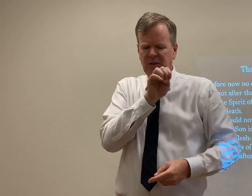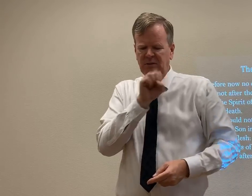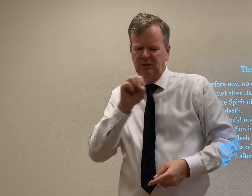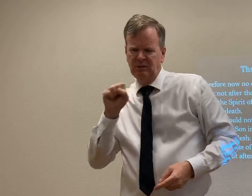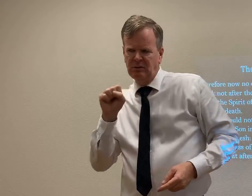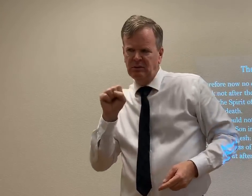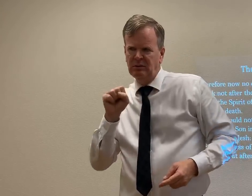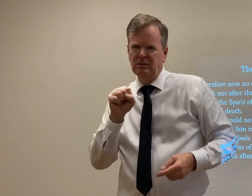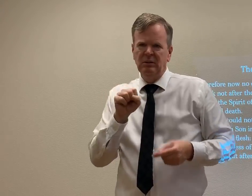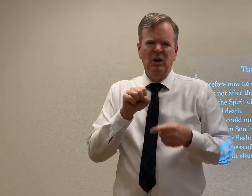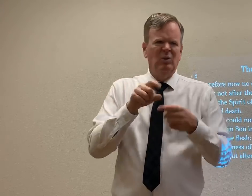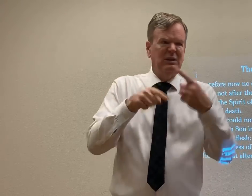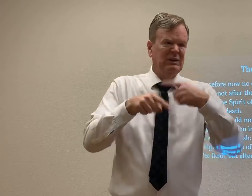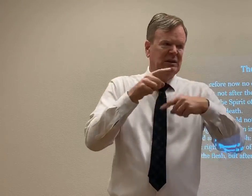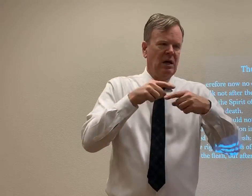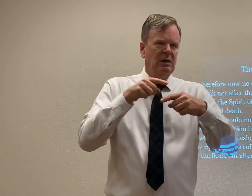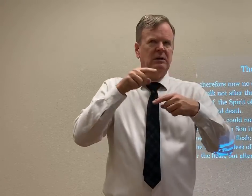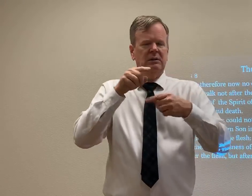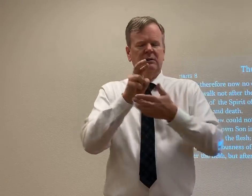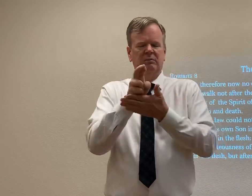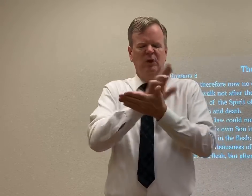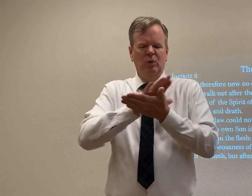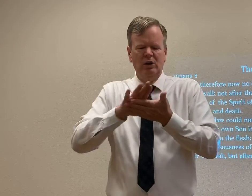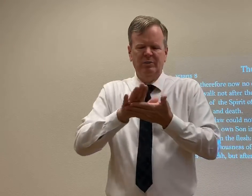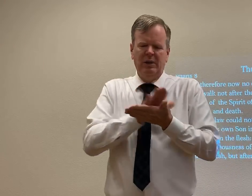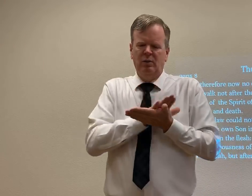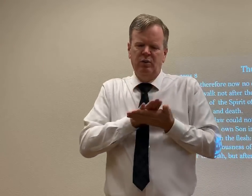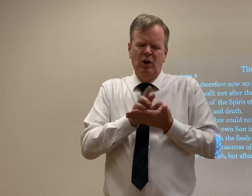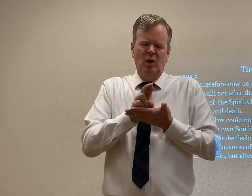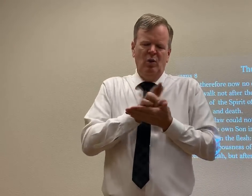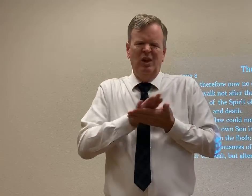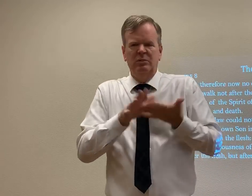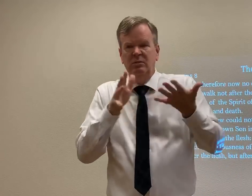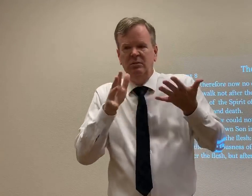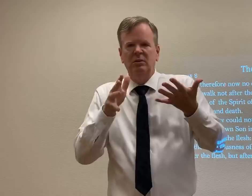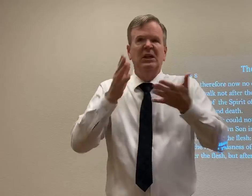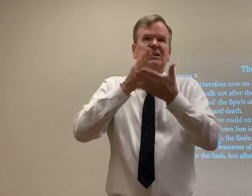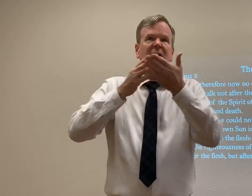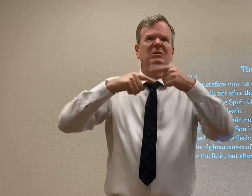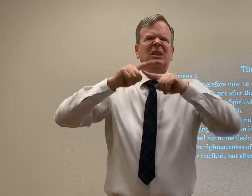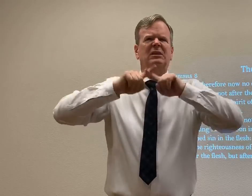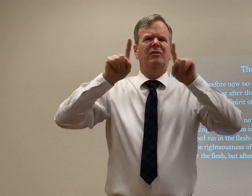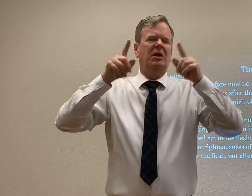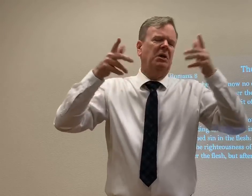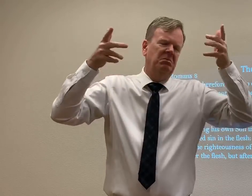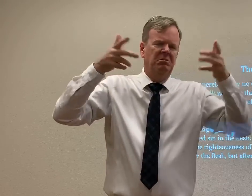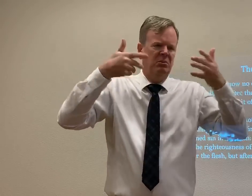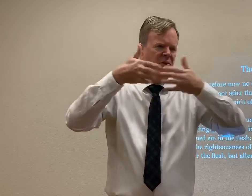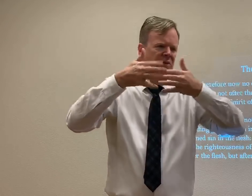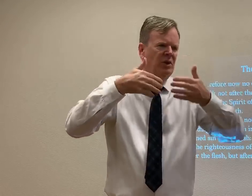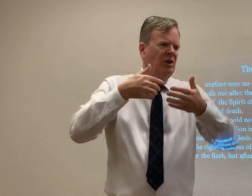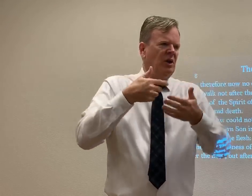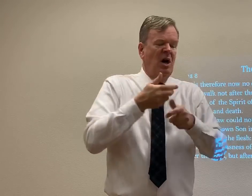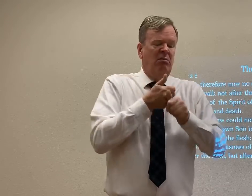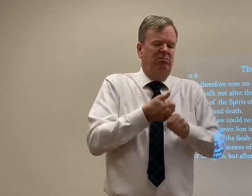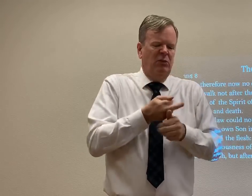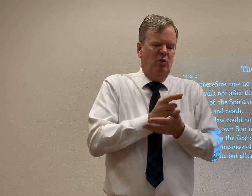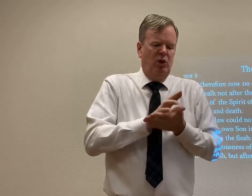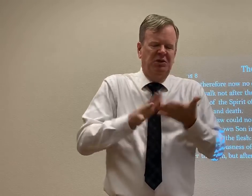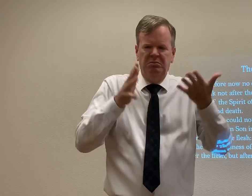what does that mean? There's different signs for it. Sign it this way, like pure or clean. Some people sign it differently. I just sign